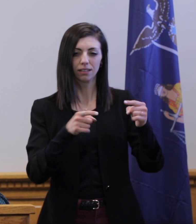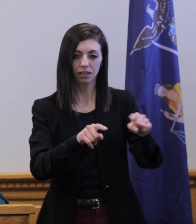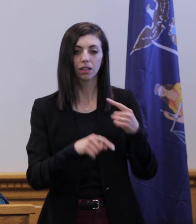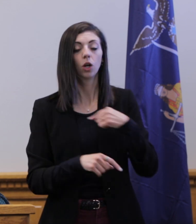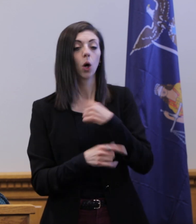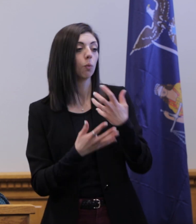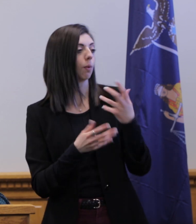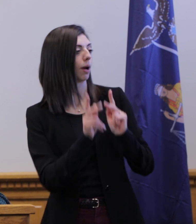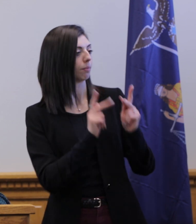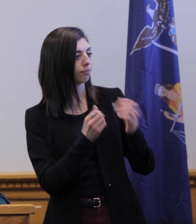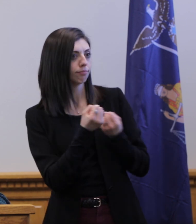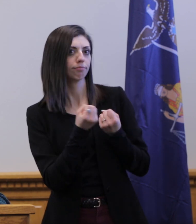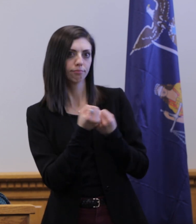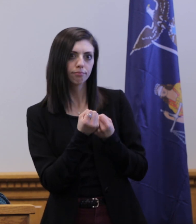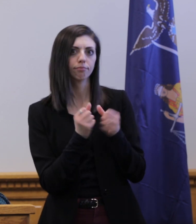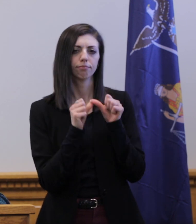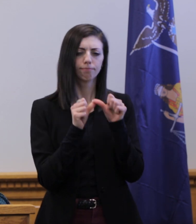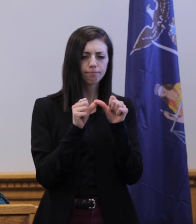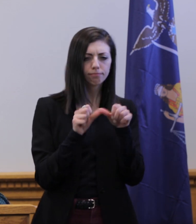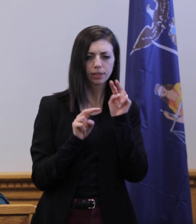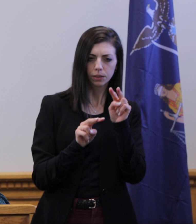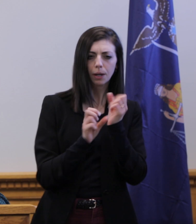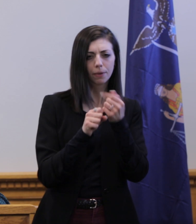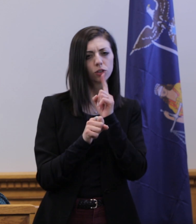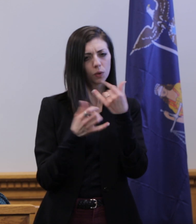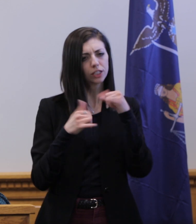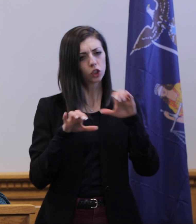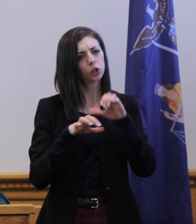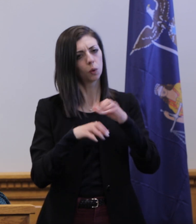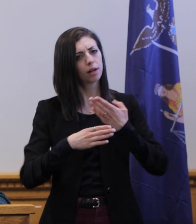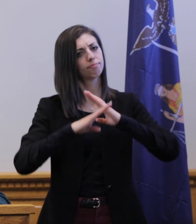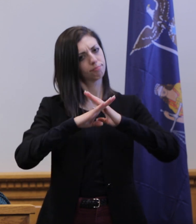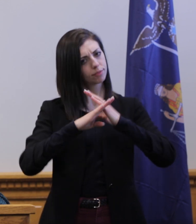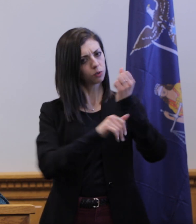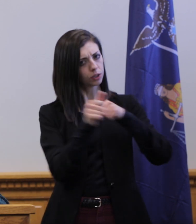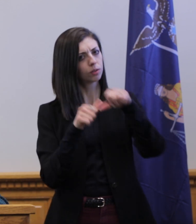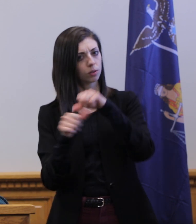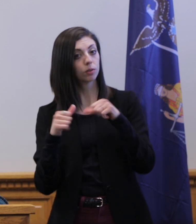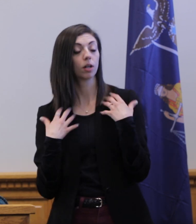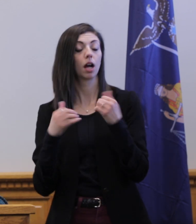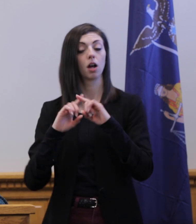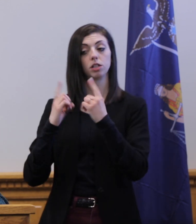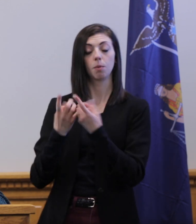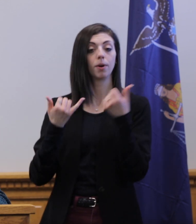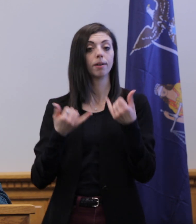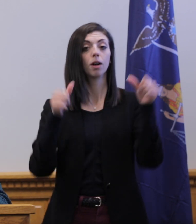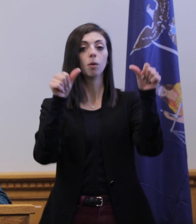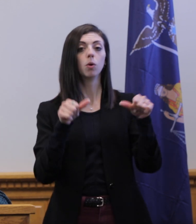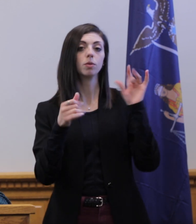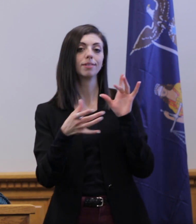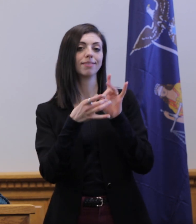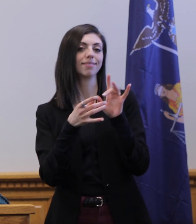with us, remain vigilant, and continue their protective measures. Our health department is now posting links